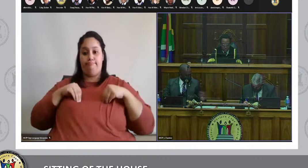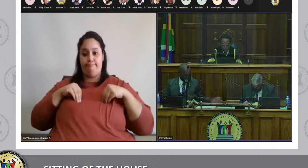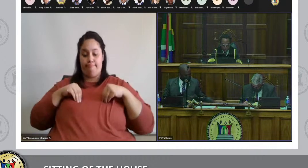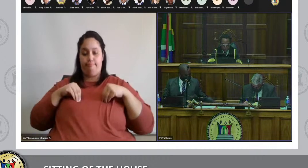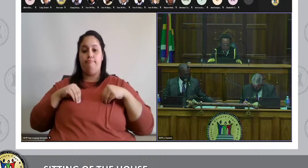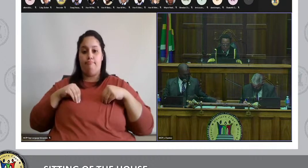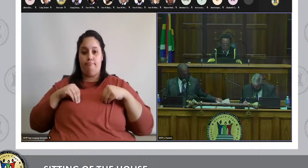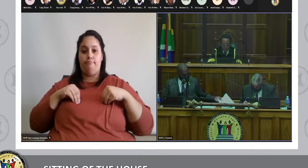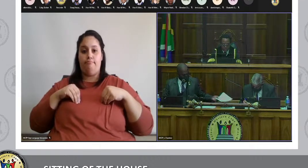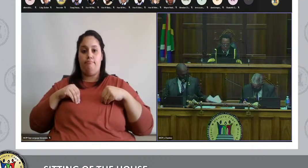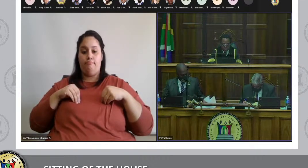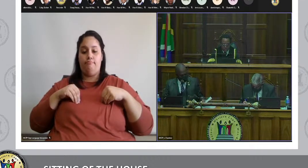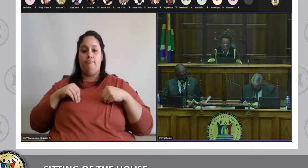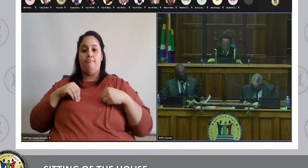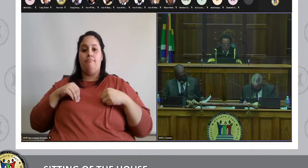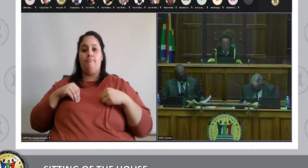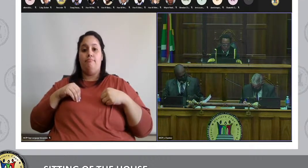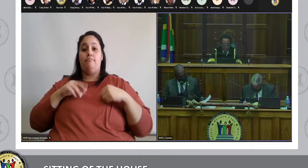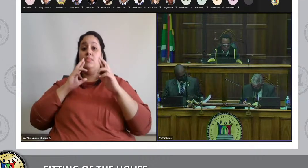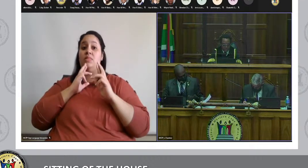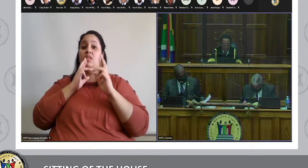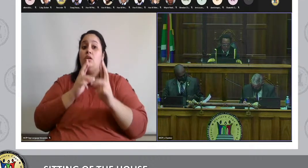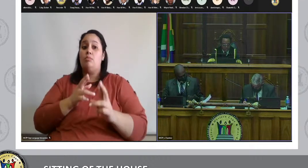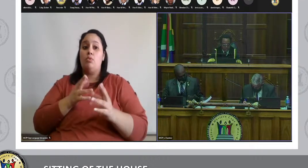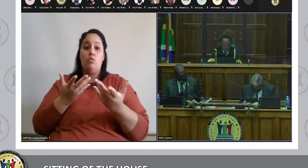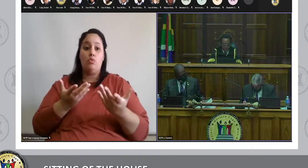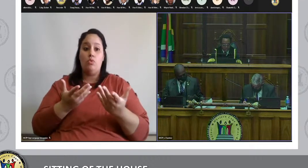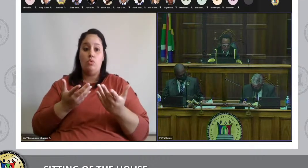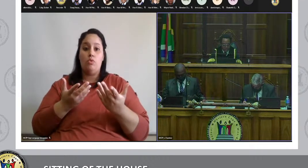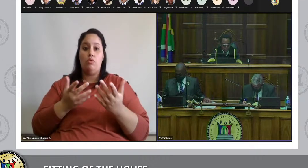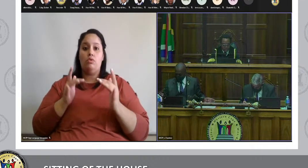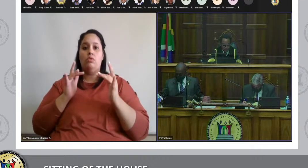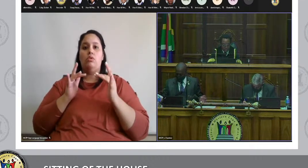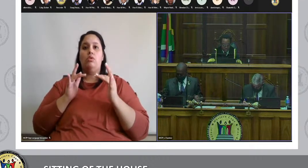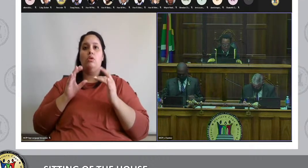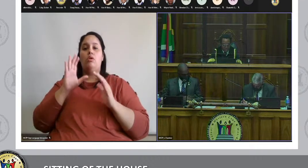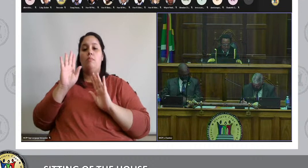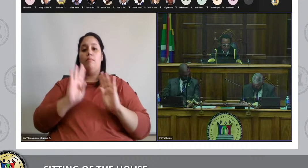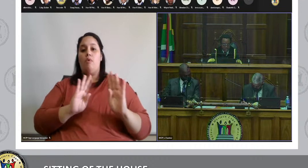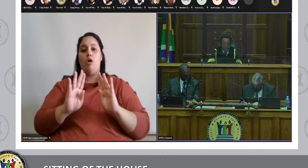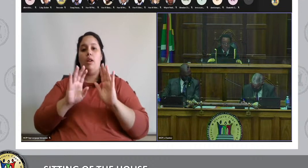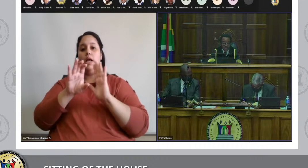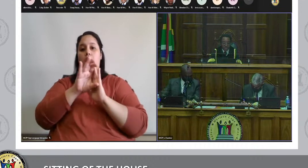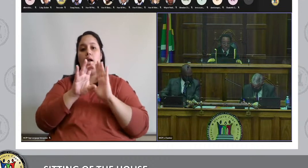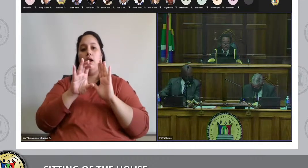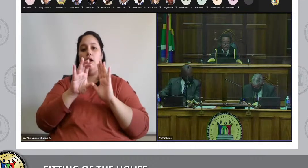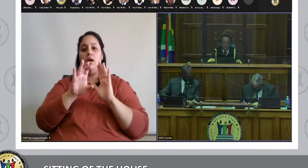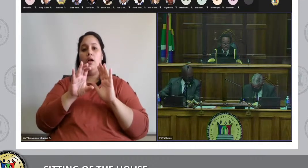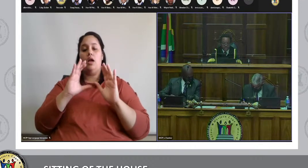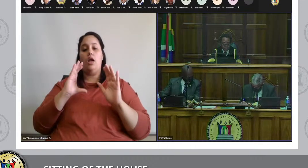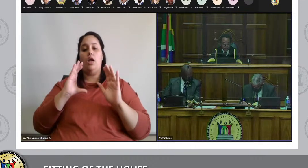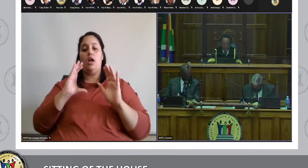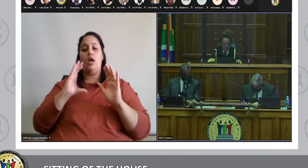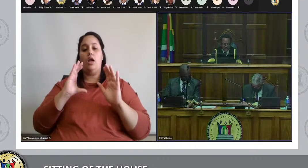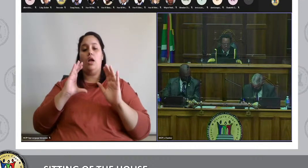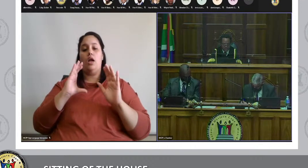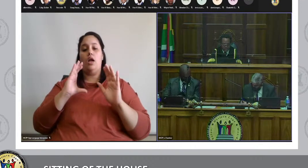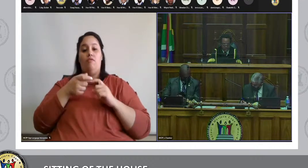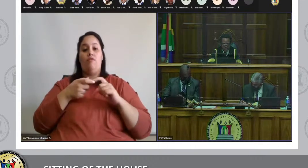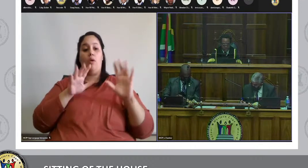of the report of the Conduct Committee on 10 September 2020,